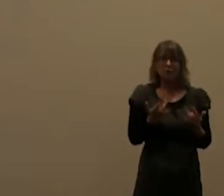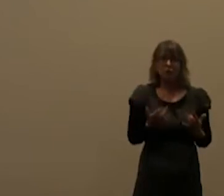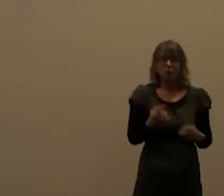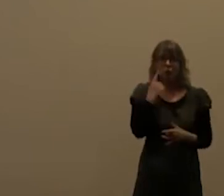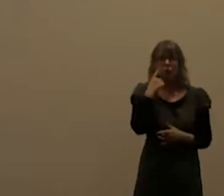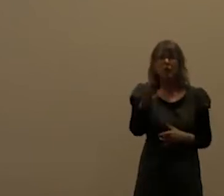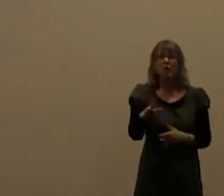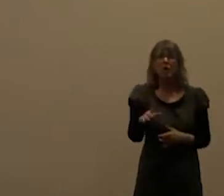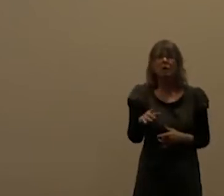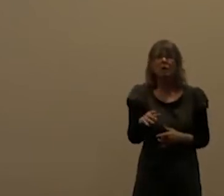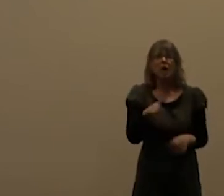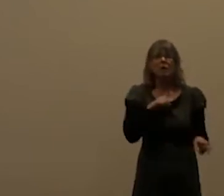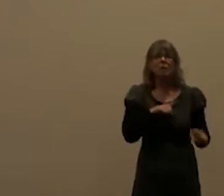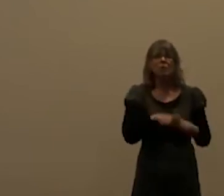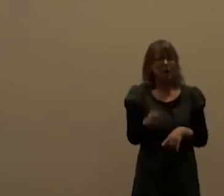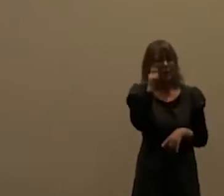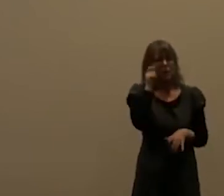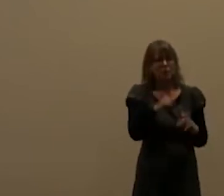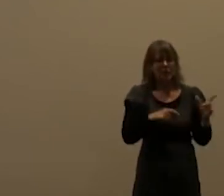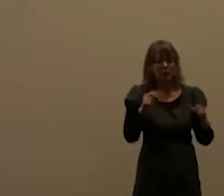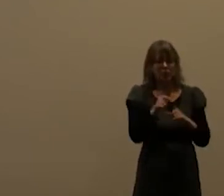know. Yeah.